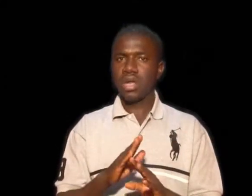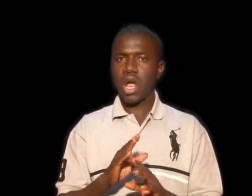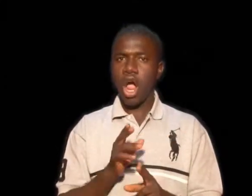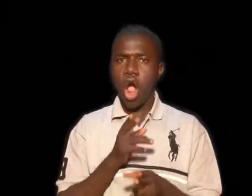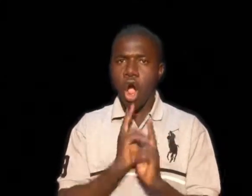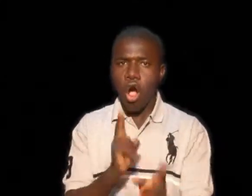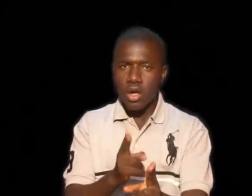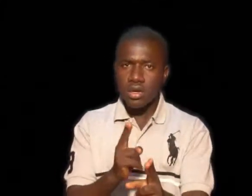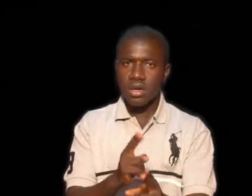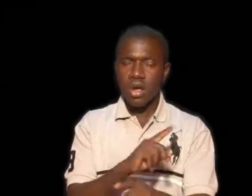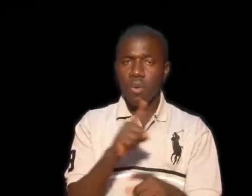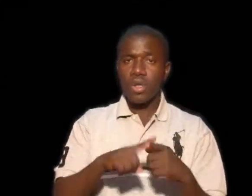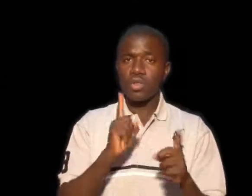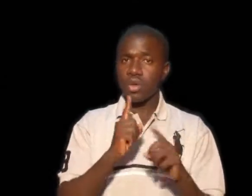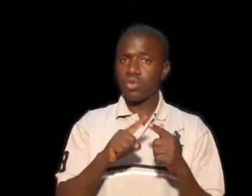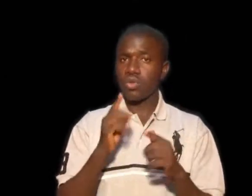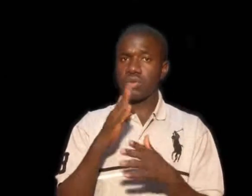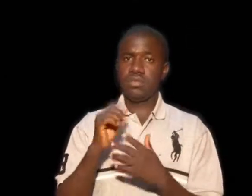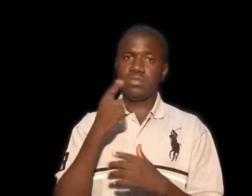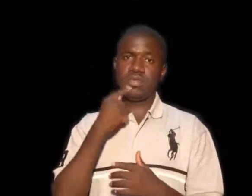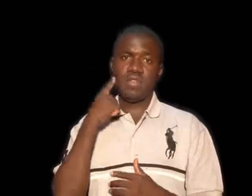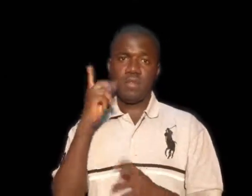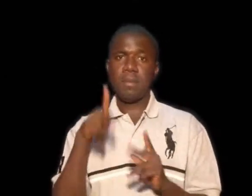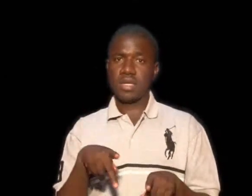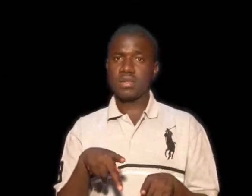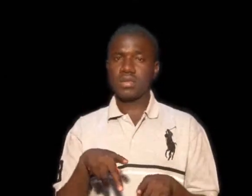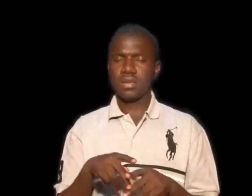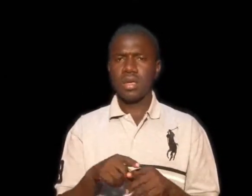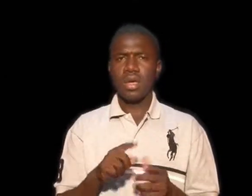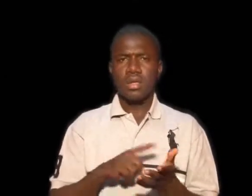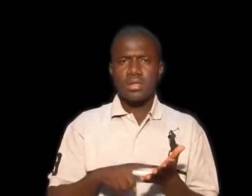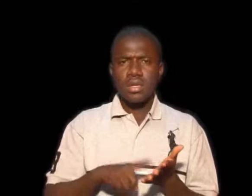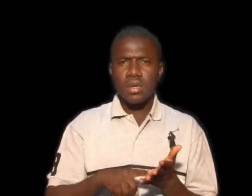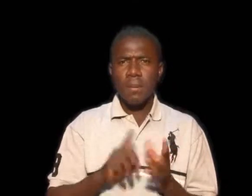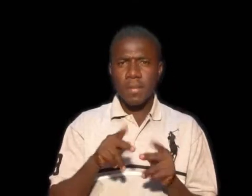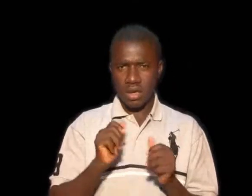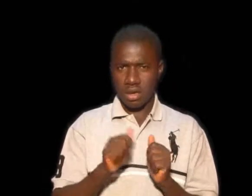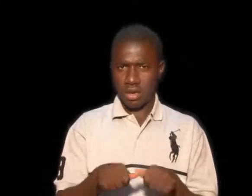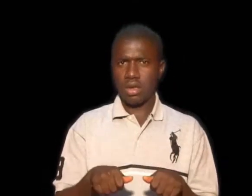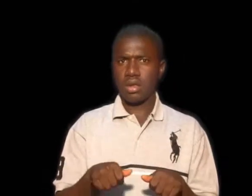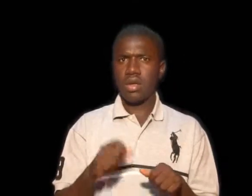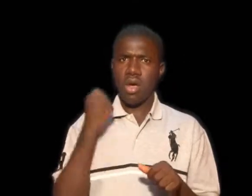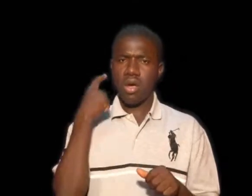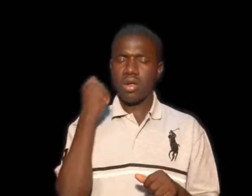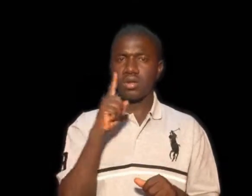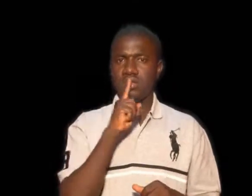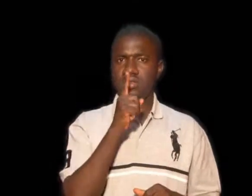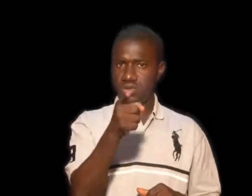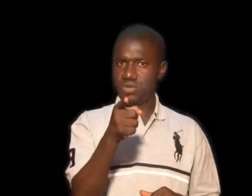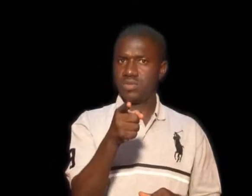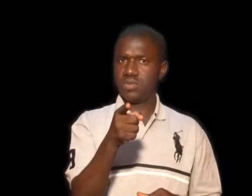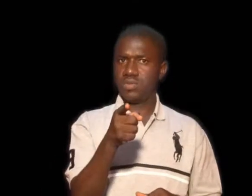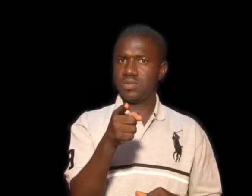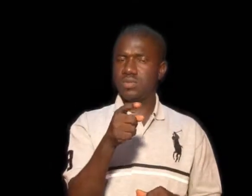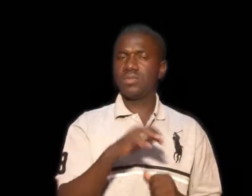or mumble. If you are talking to a person with limited hearing, check that the person can understand you.